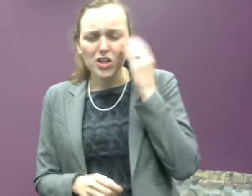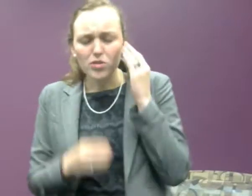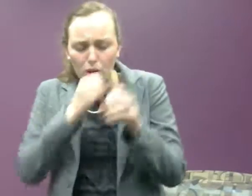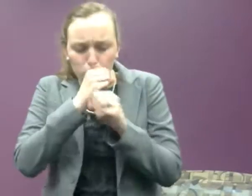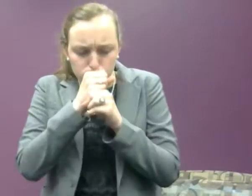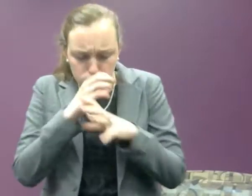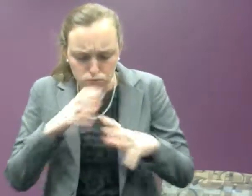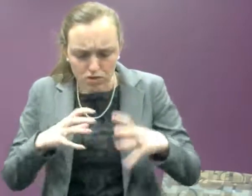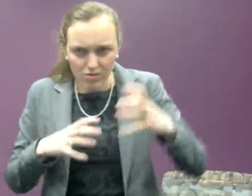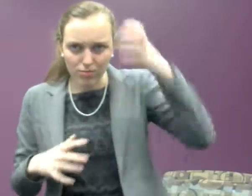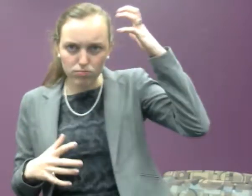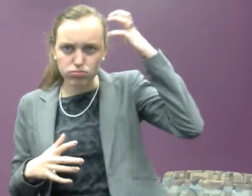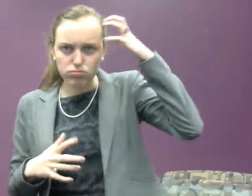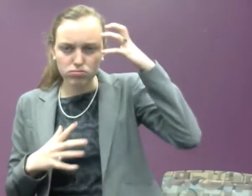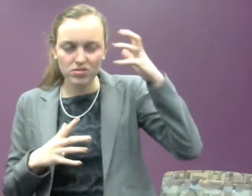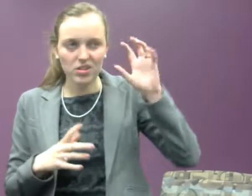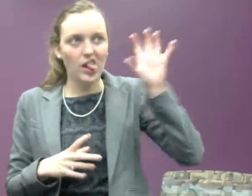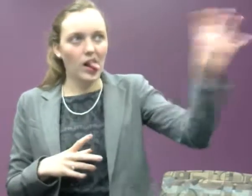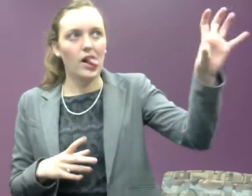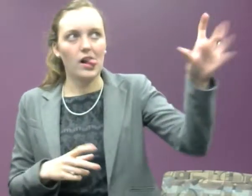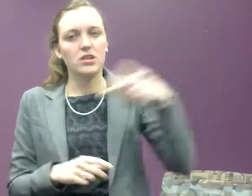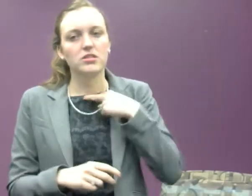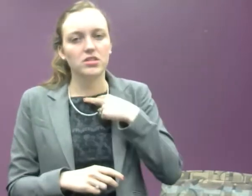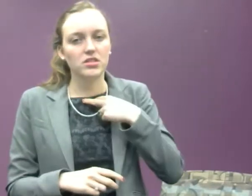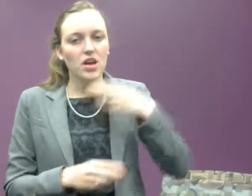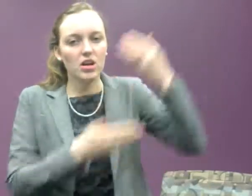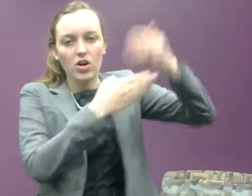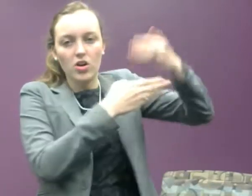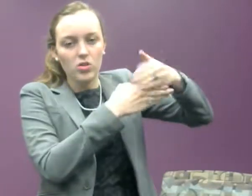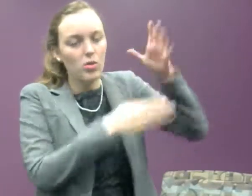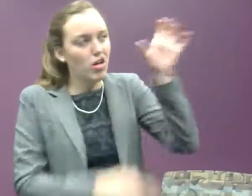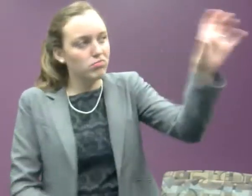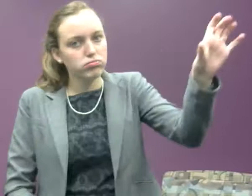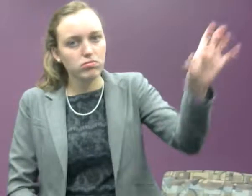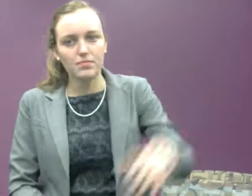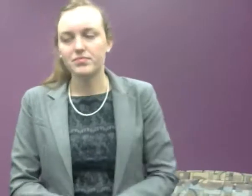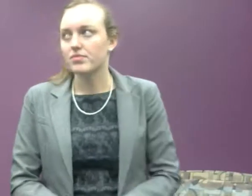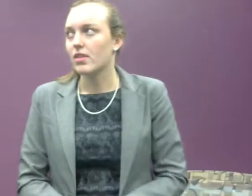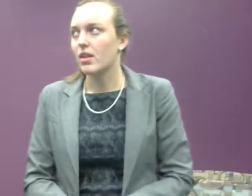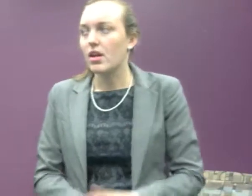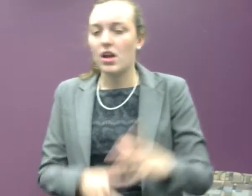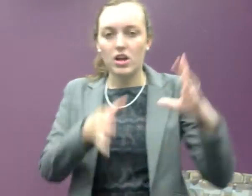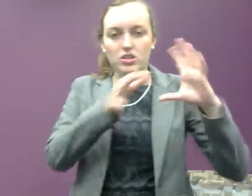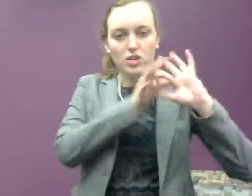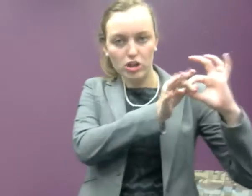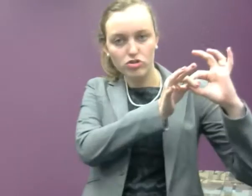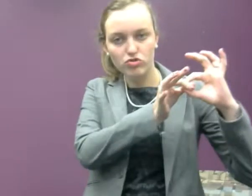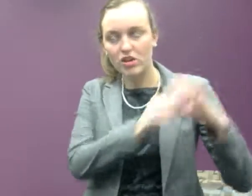on somebody, or stuck it on the wall. That static charge, that attraction, holds the balloon to wherever you stuck it to. Well,